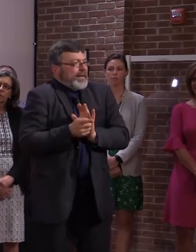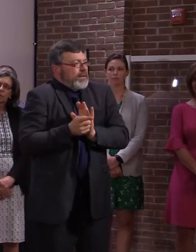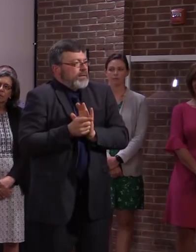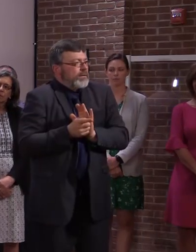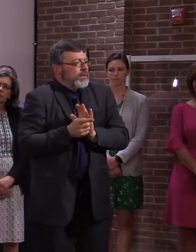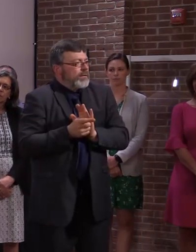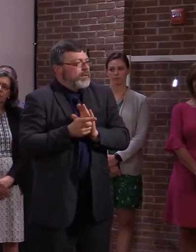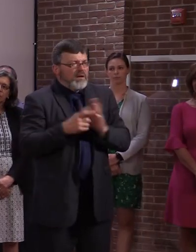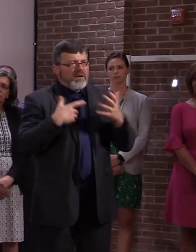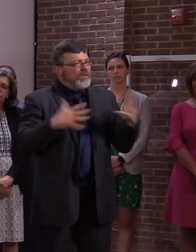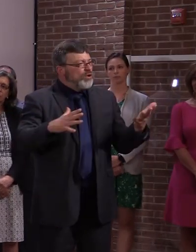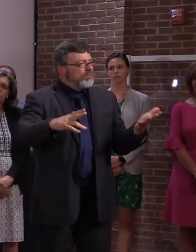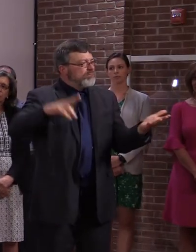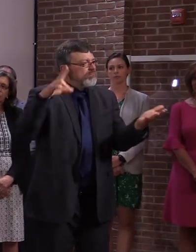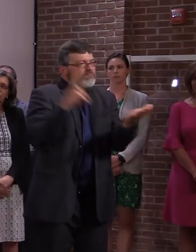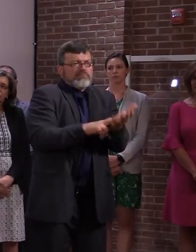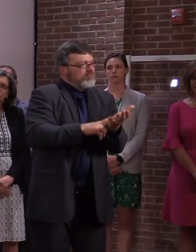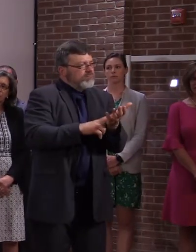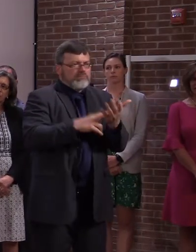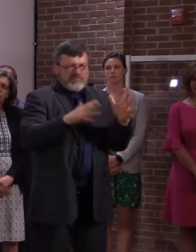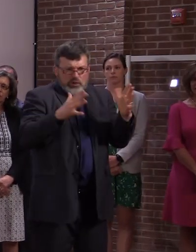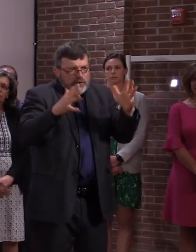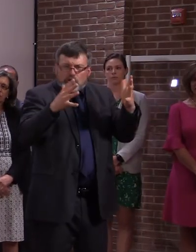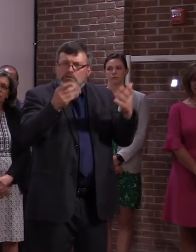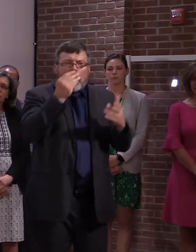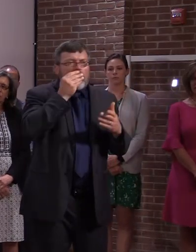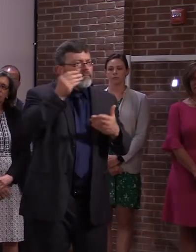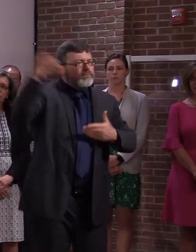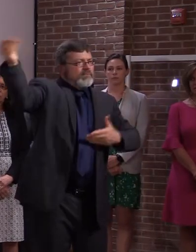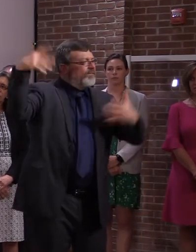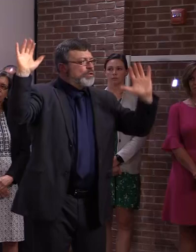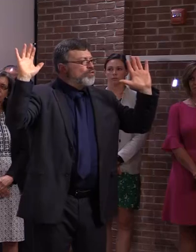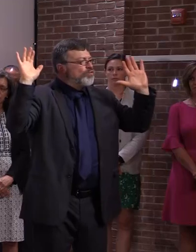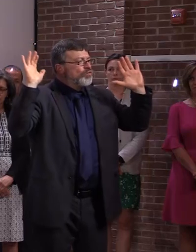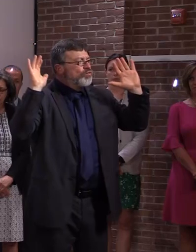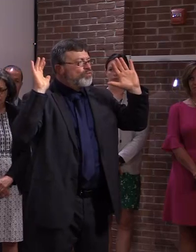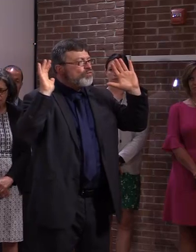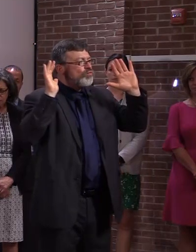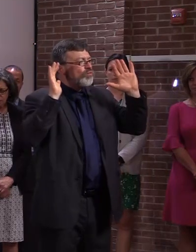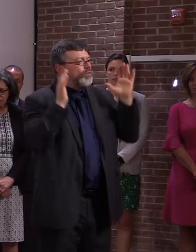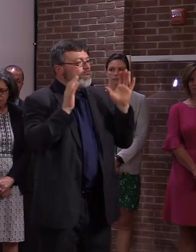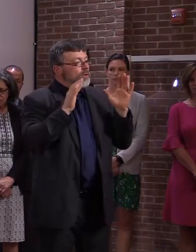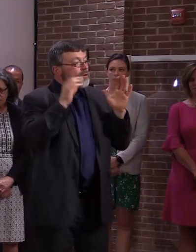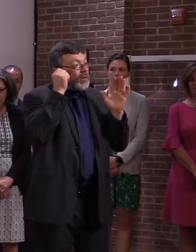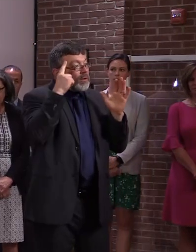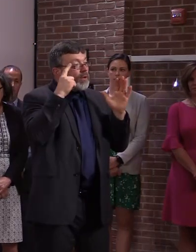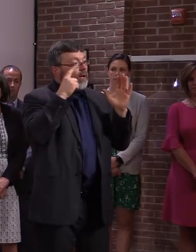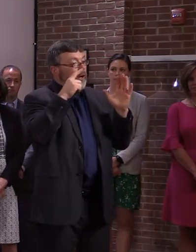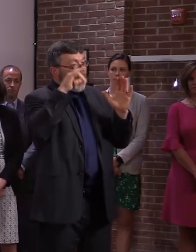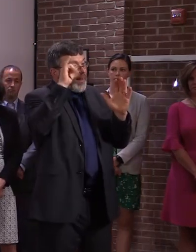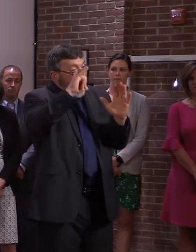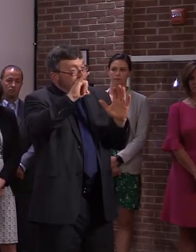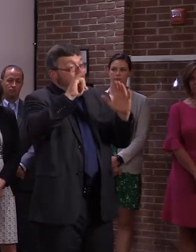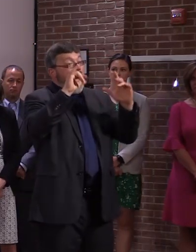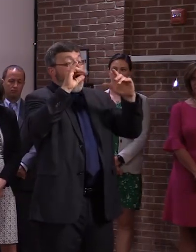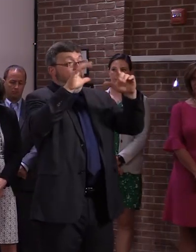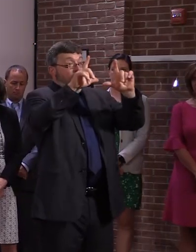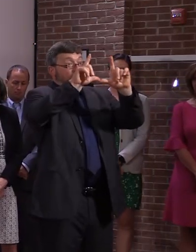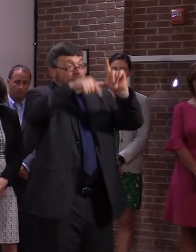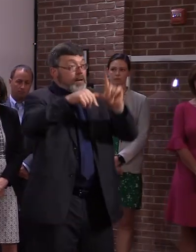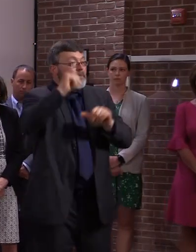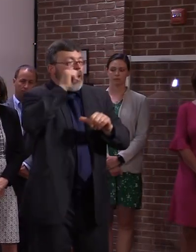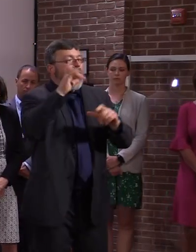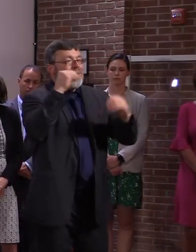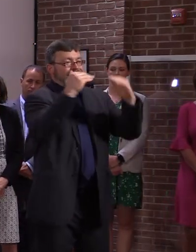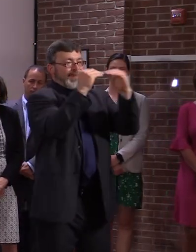all the restrictions. So that's over. In terms of the state of emergency expires tomorrow night, it's